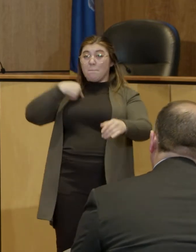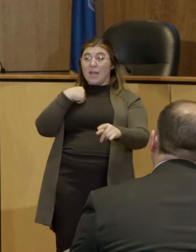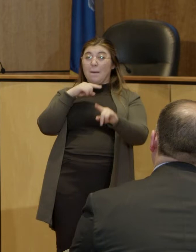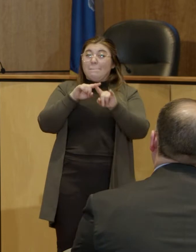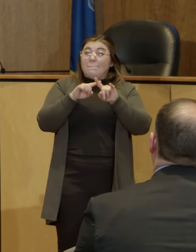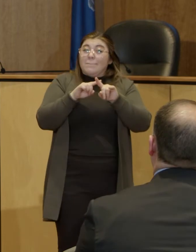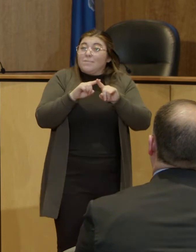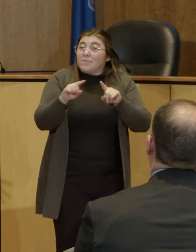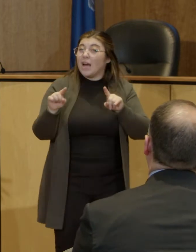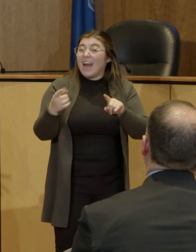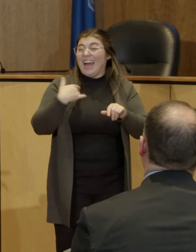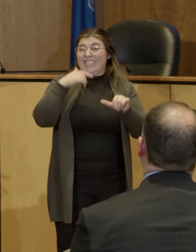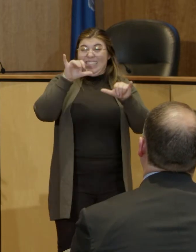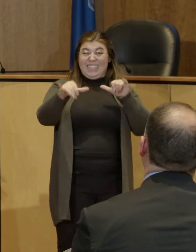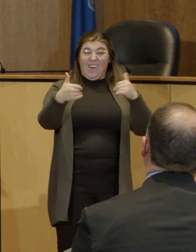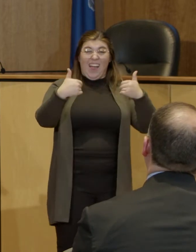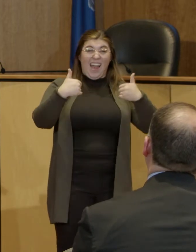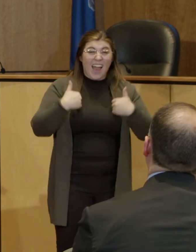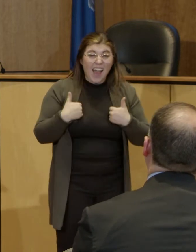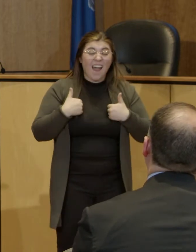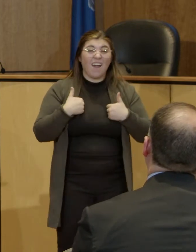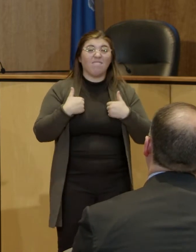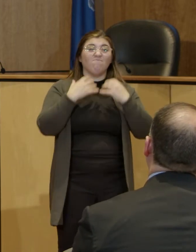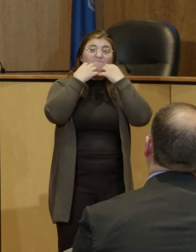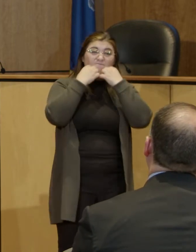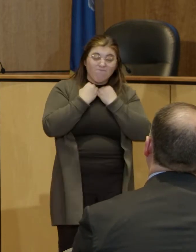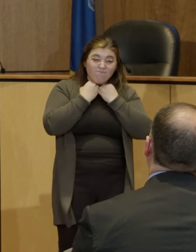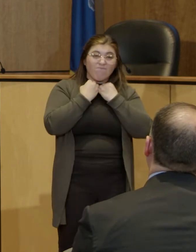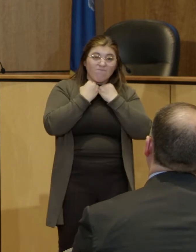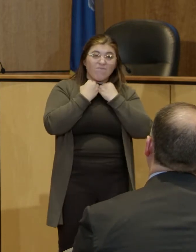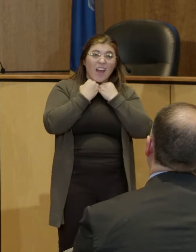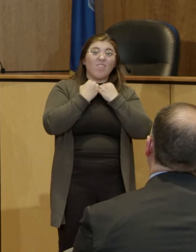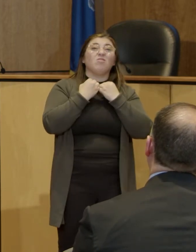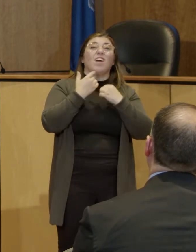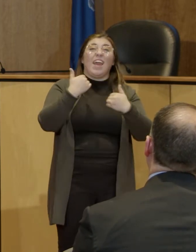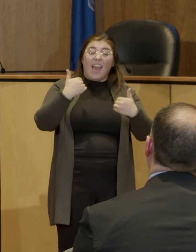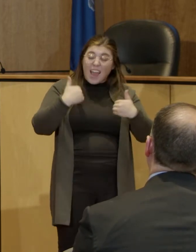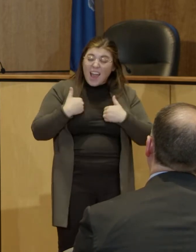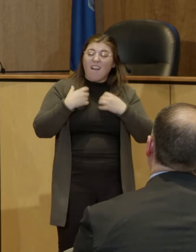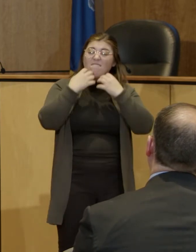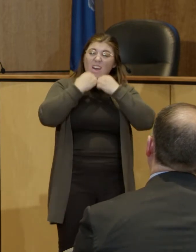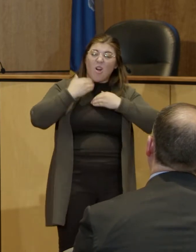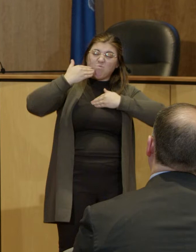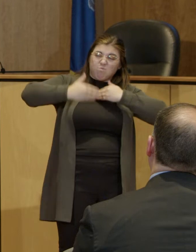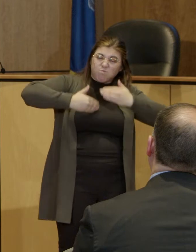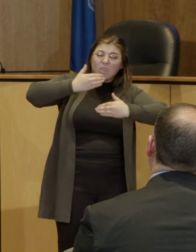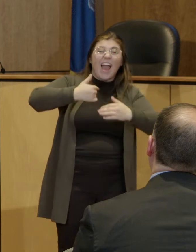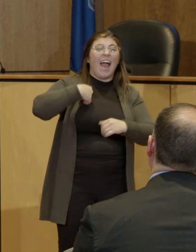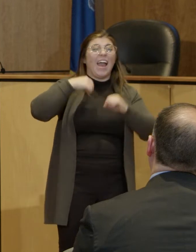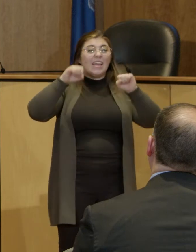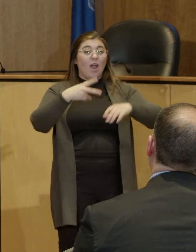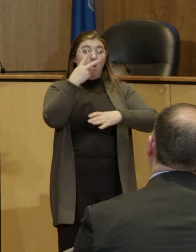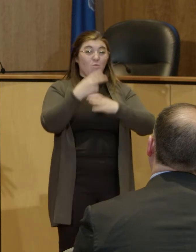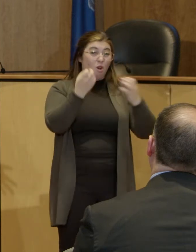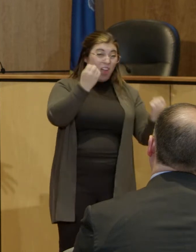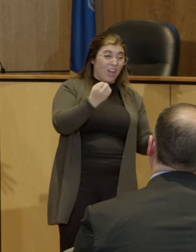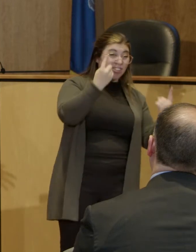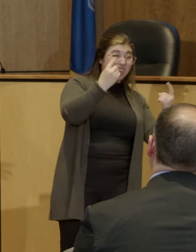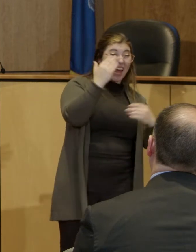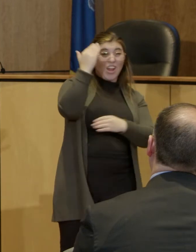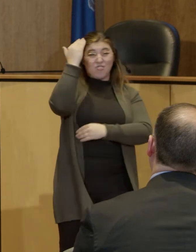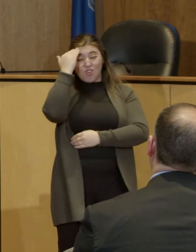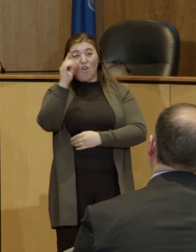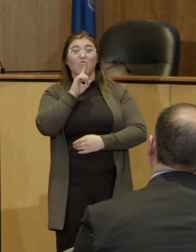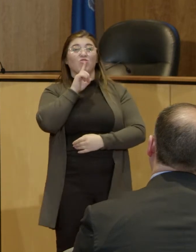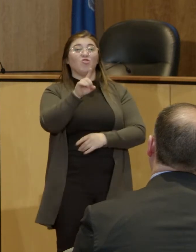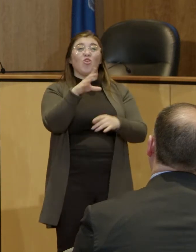yet I still have inherent value, indisputable inherent value. I can both understand and know this